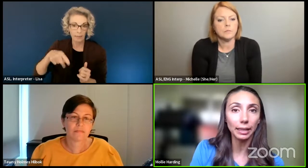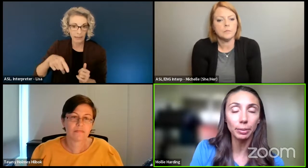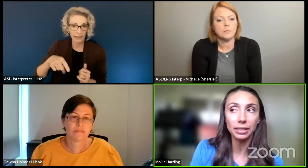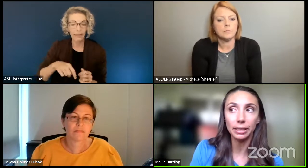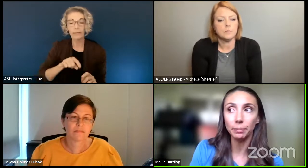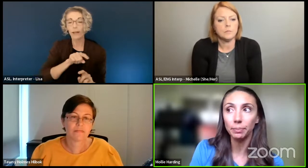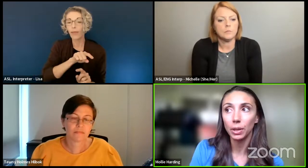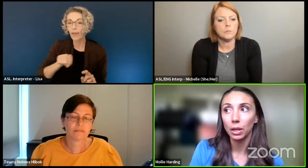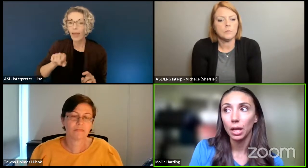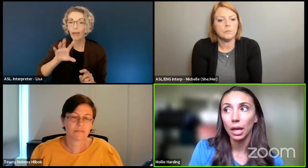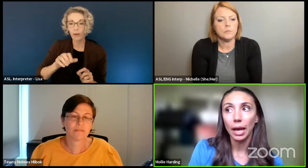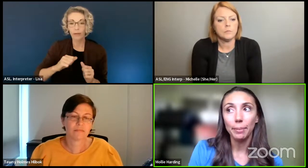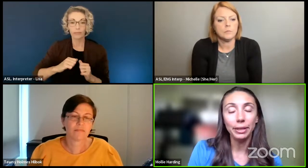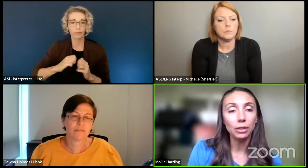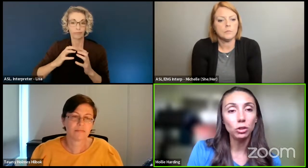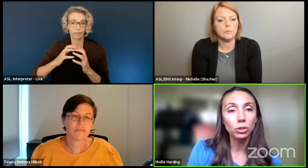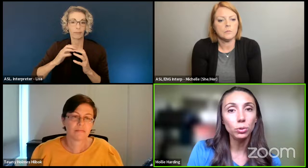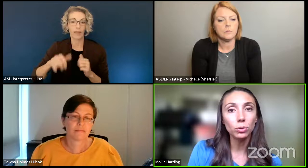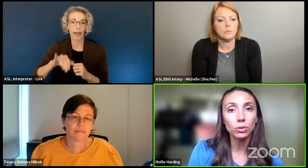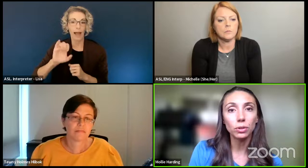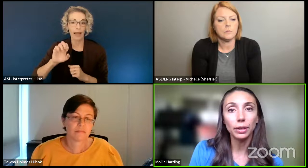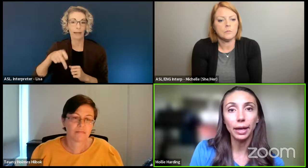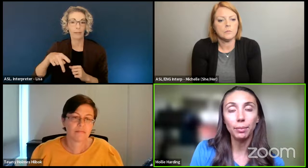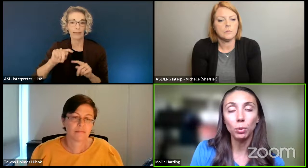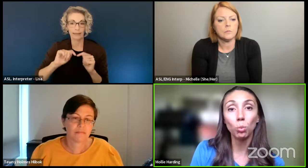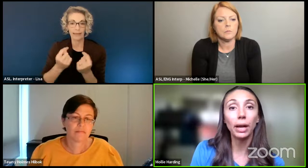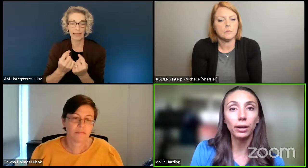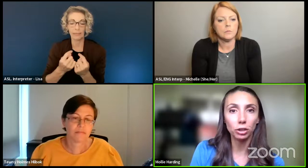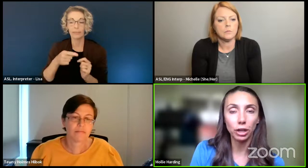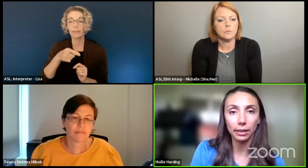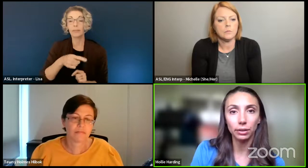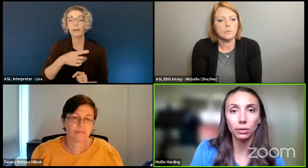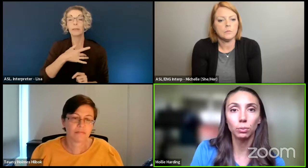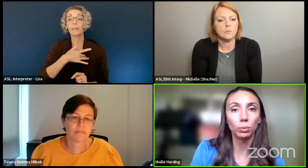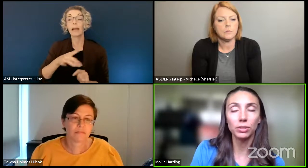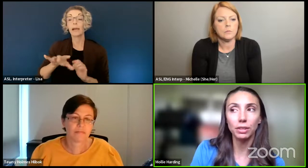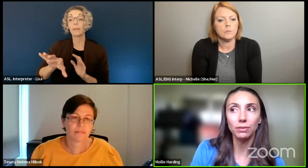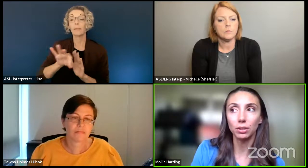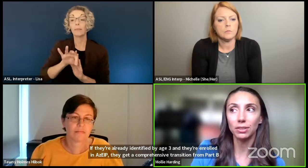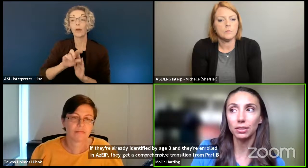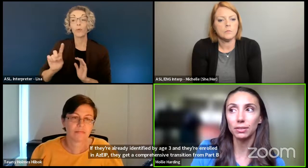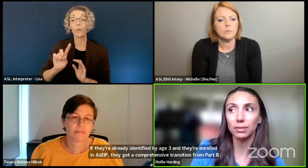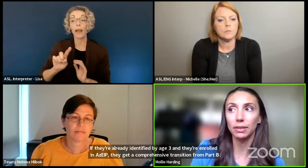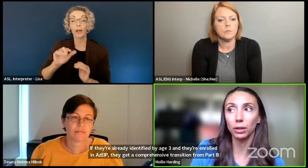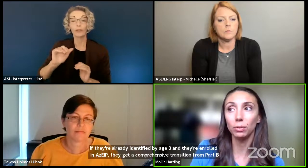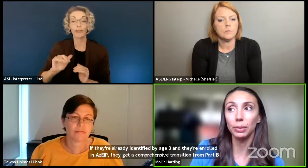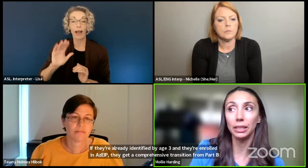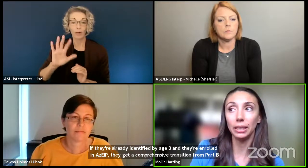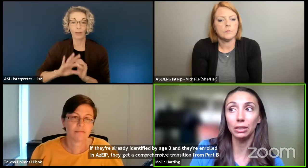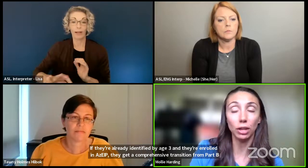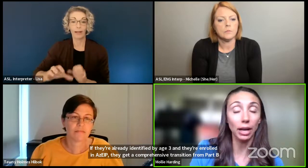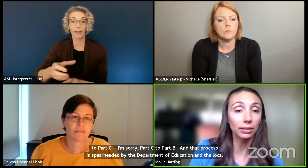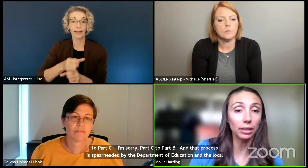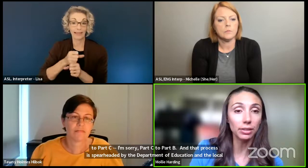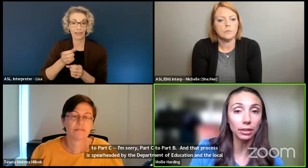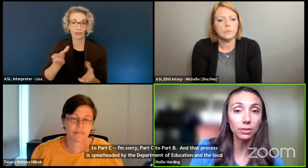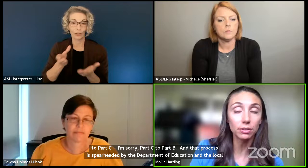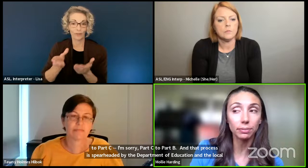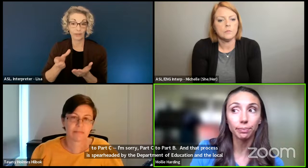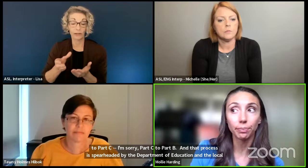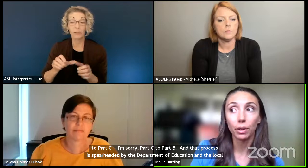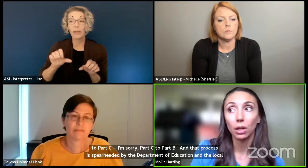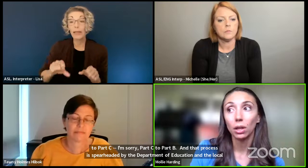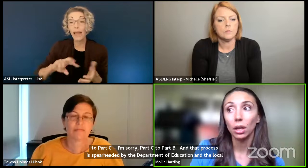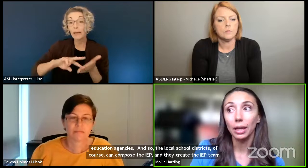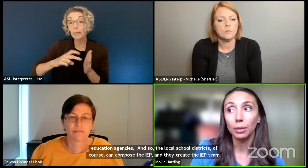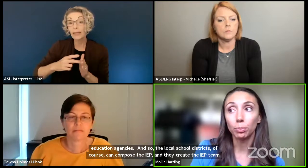the IEP team. And they choose where a child will receive services. That could be in child care